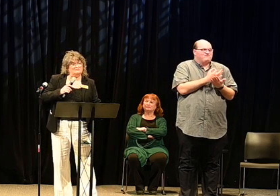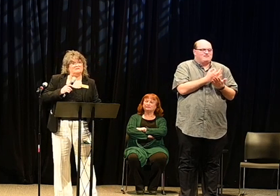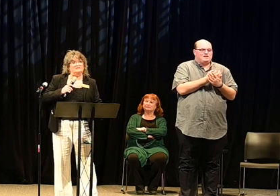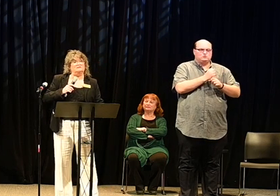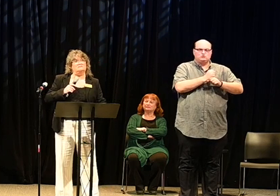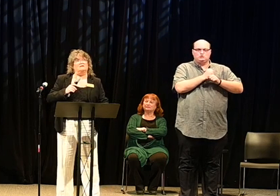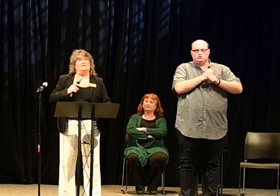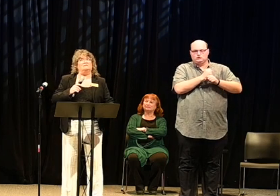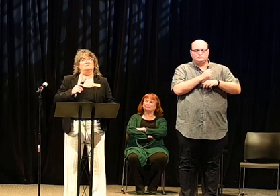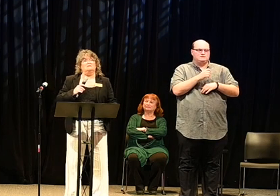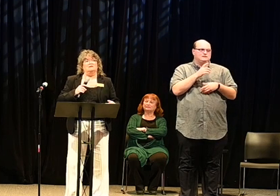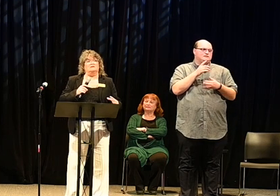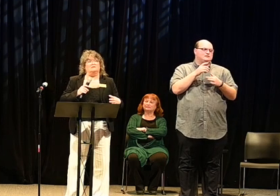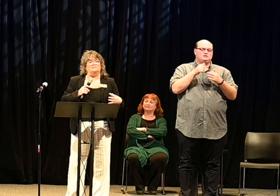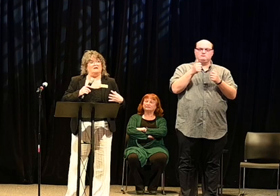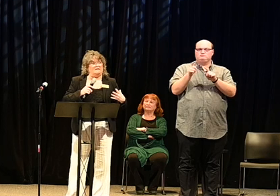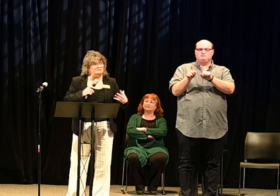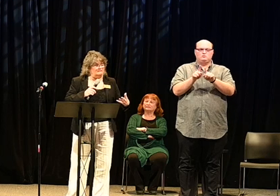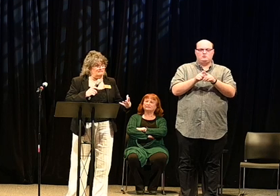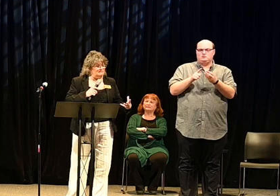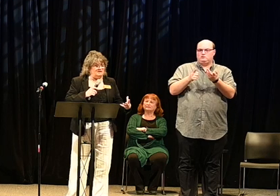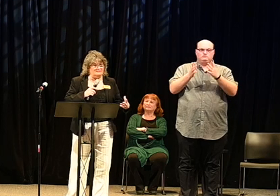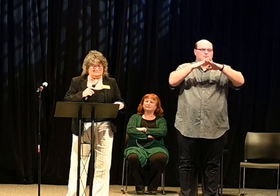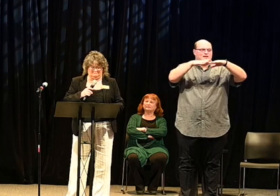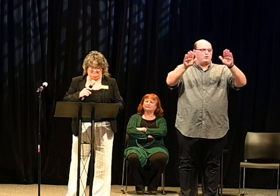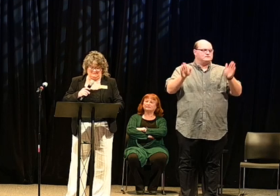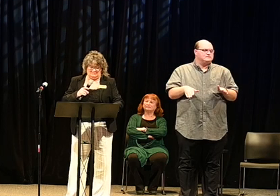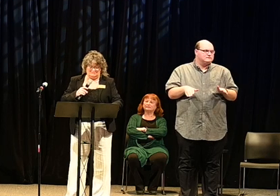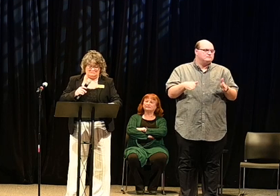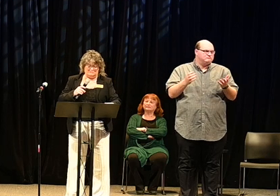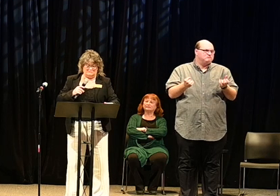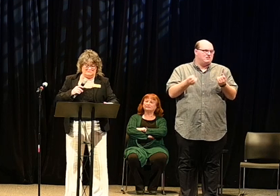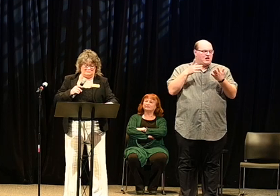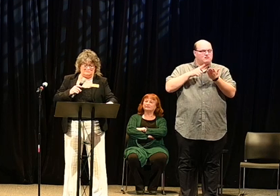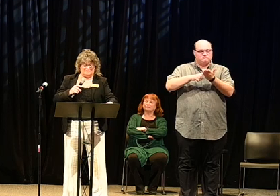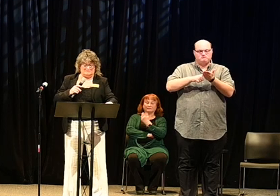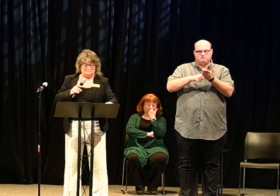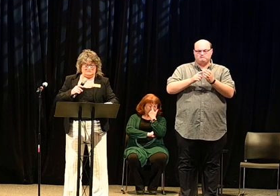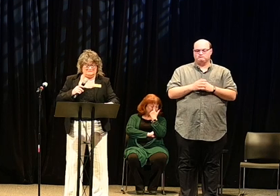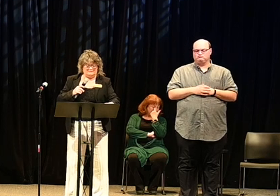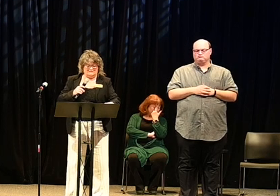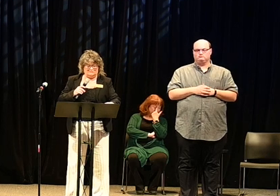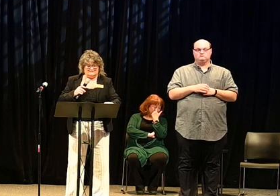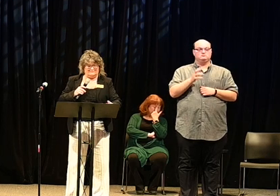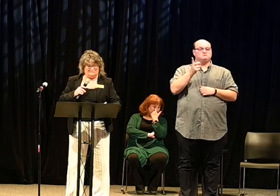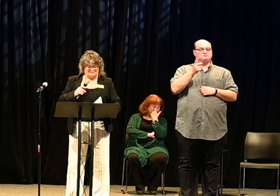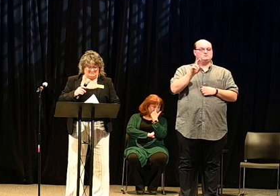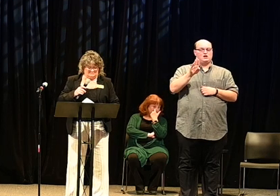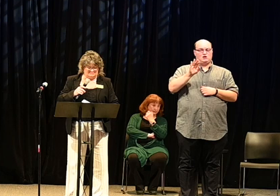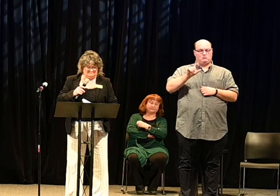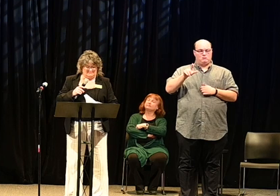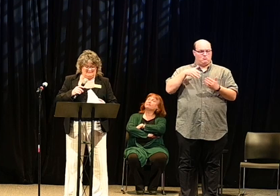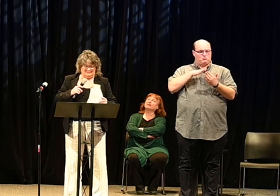We also looked at things around housing a lot. So while Dr. Ball did address a